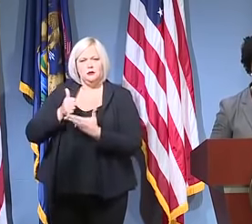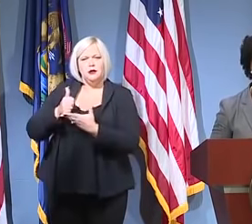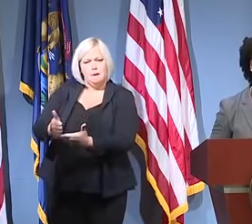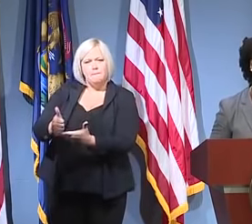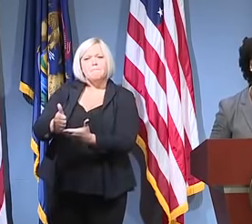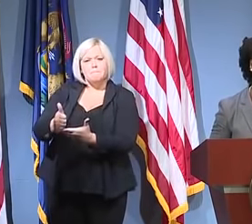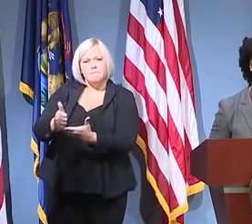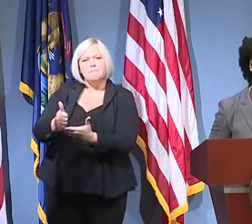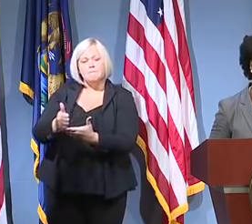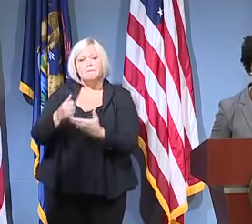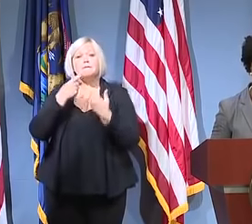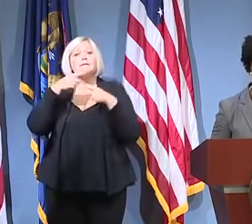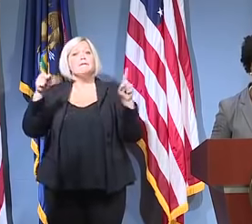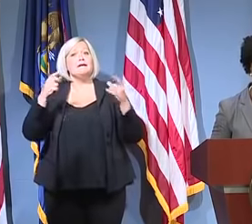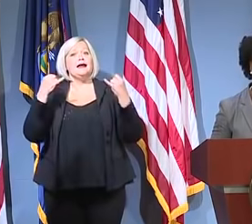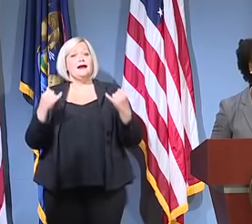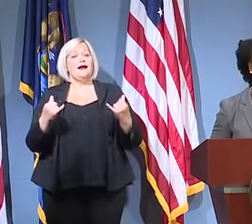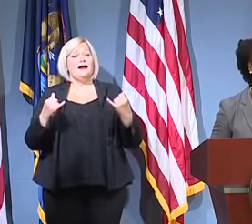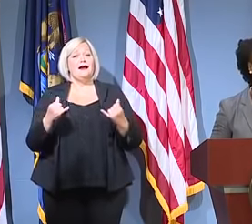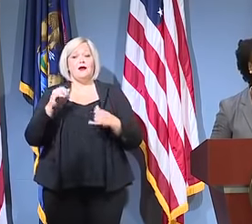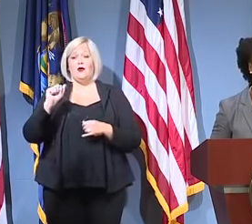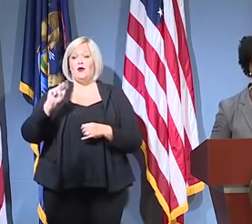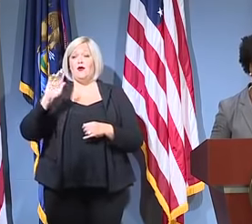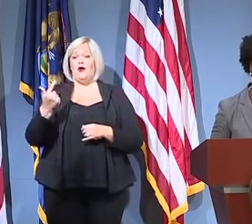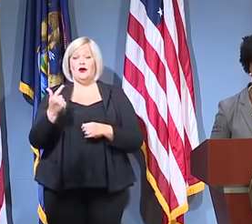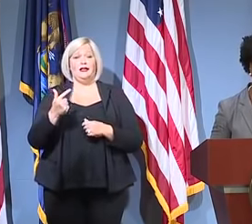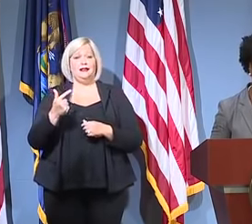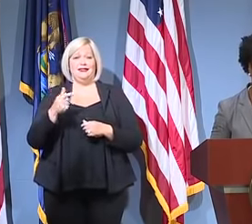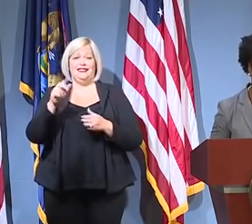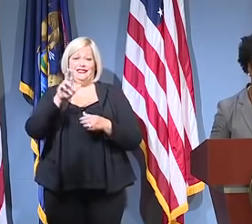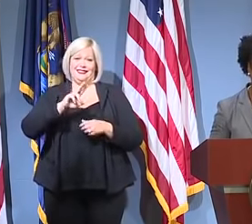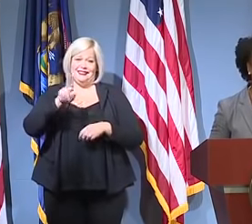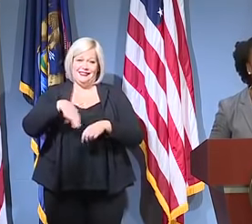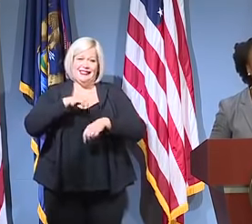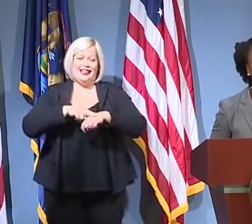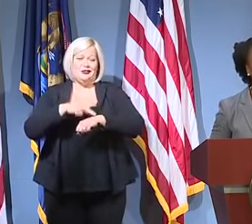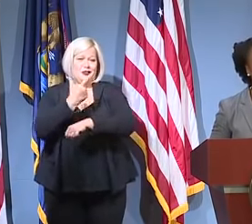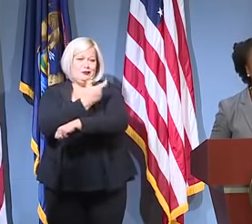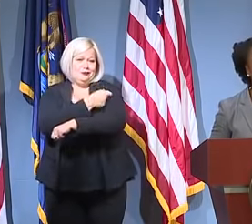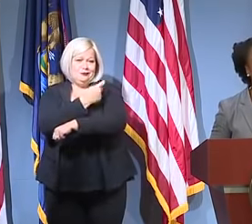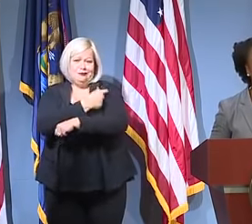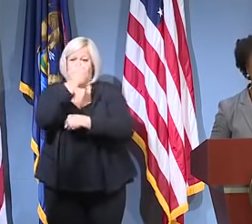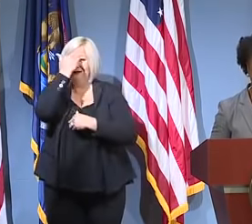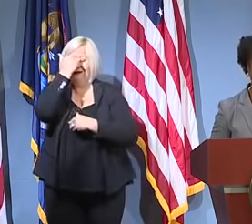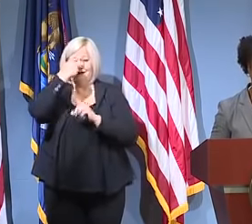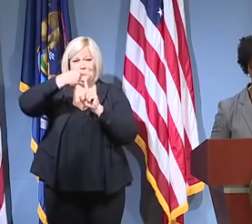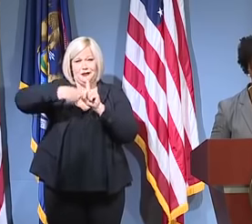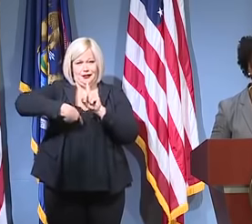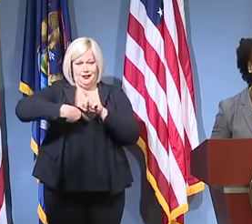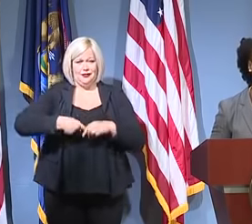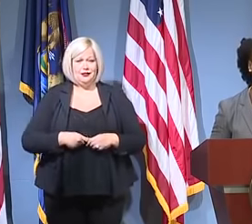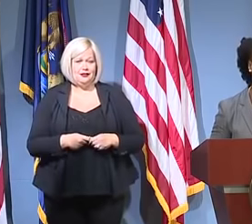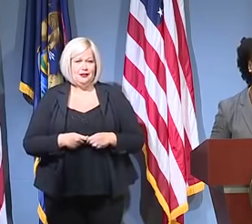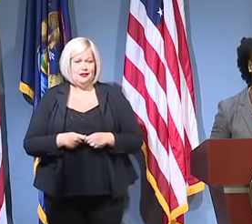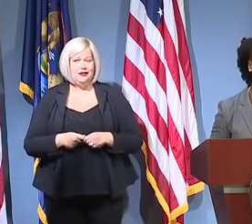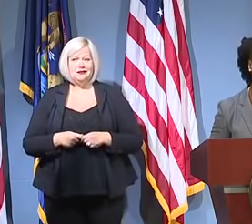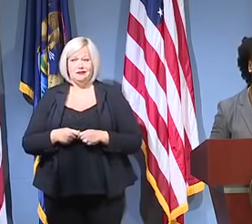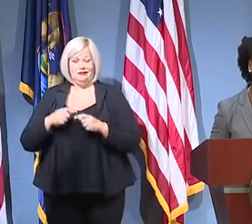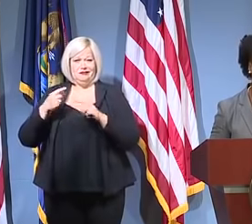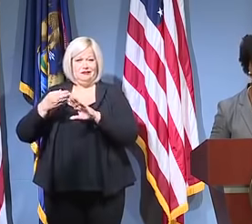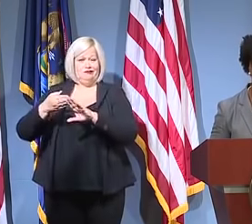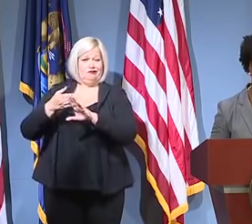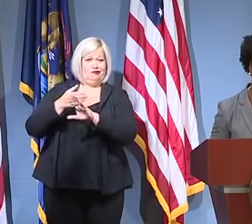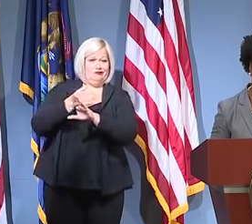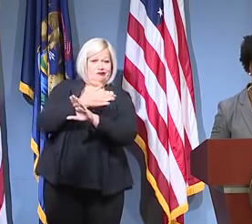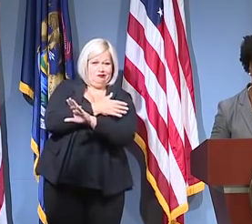want to note that August is National Immunization Awareness Month. We know that we saw a significant decline in immunizations